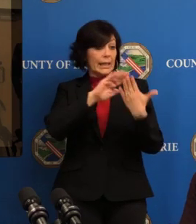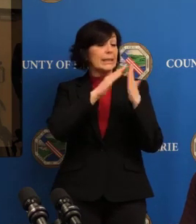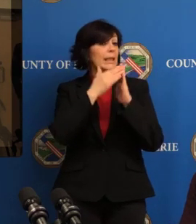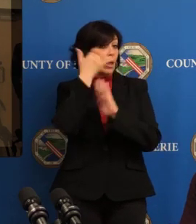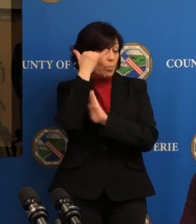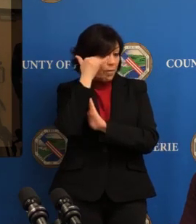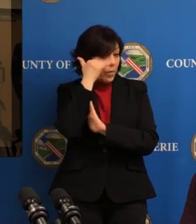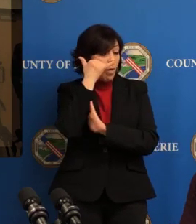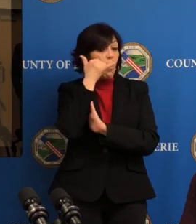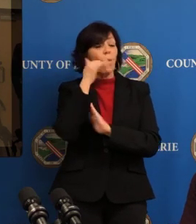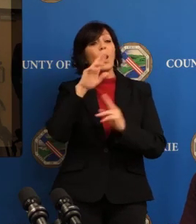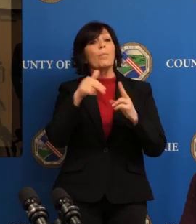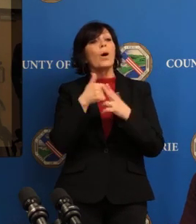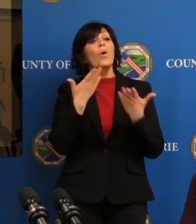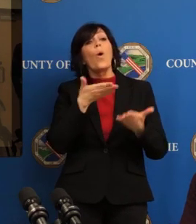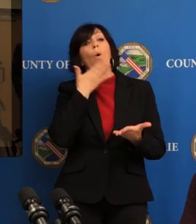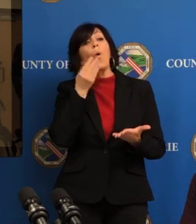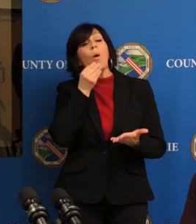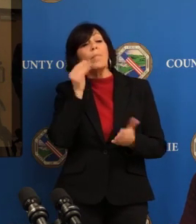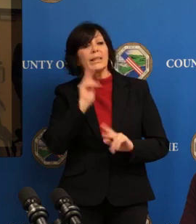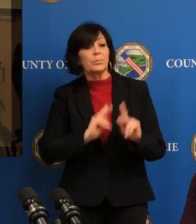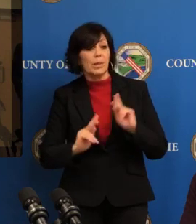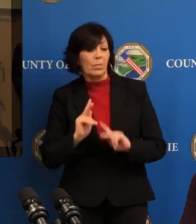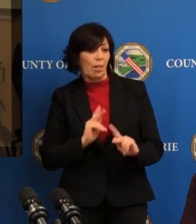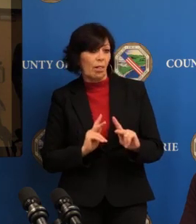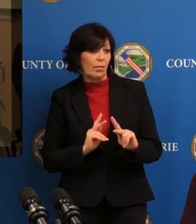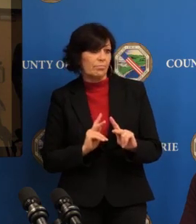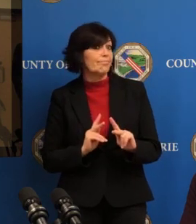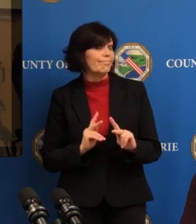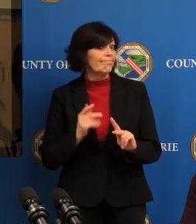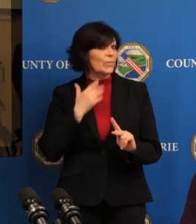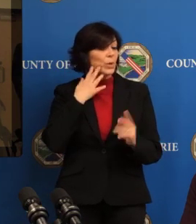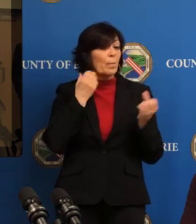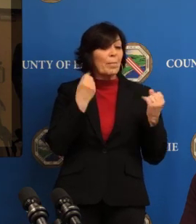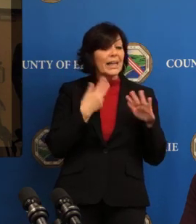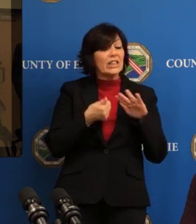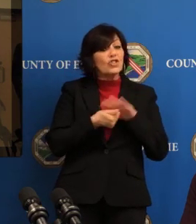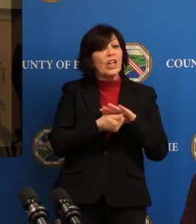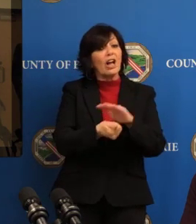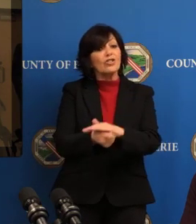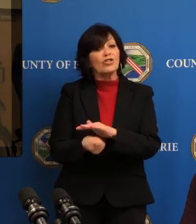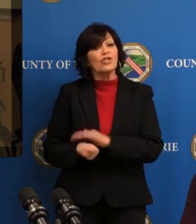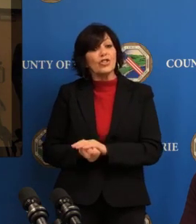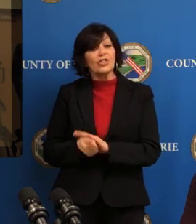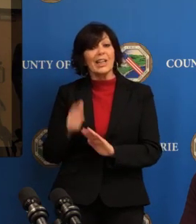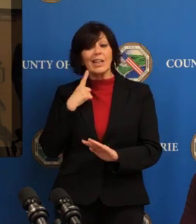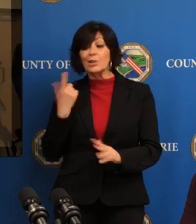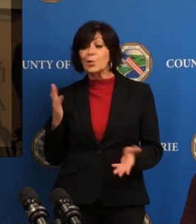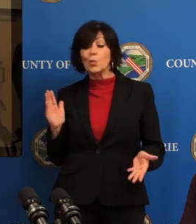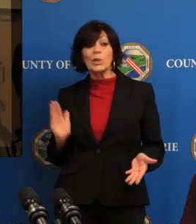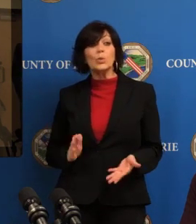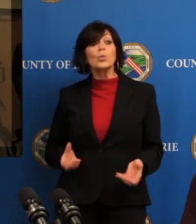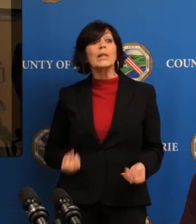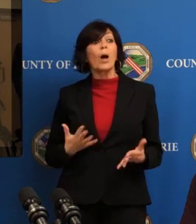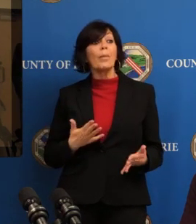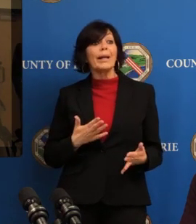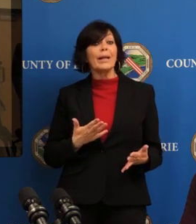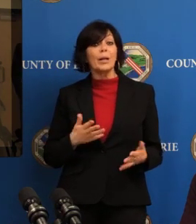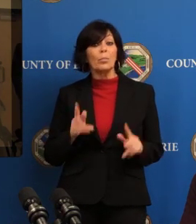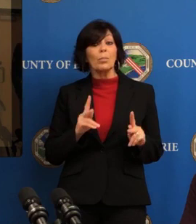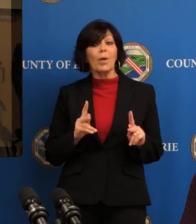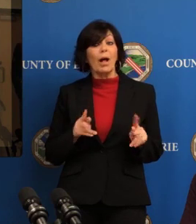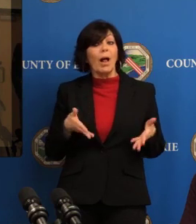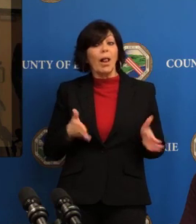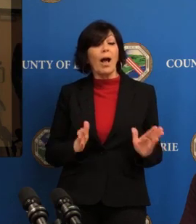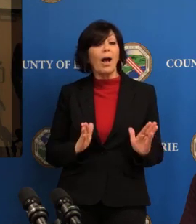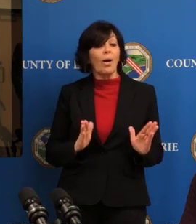Buffalo and others with regards to homeless population. We know a number of homeless shelters have had to reduce the number of slots they have, as